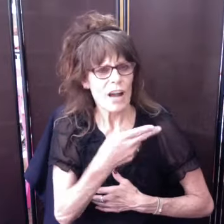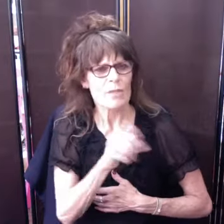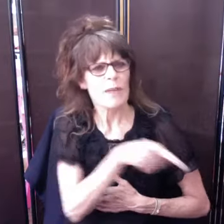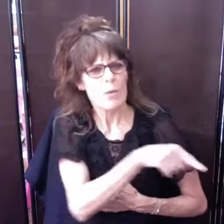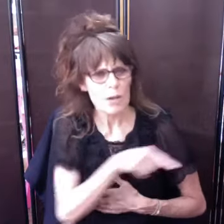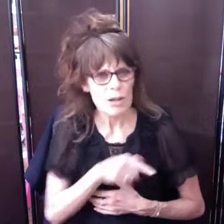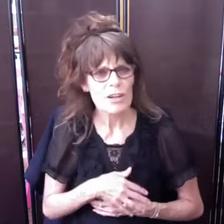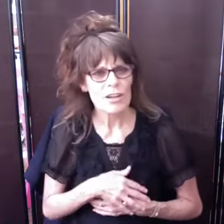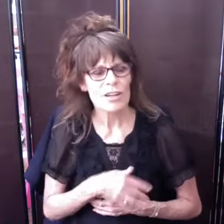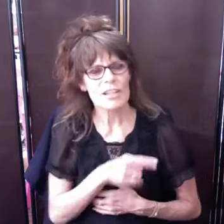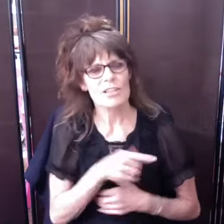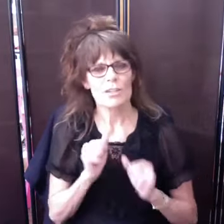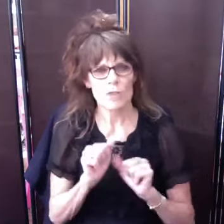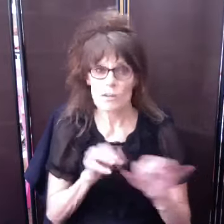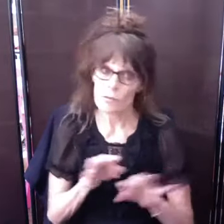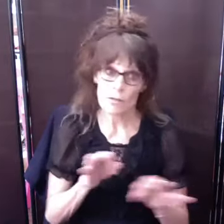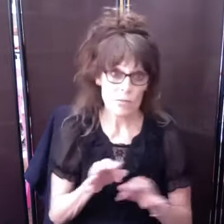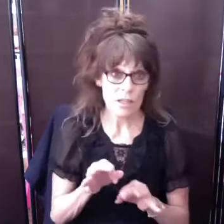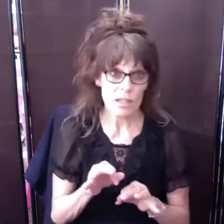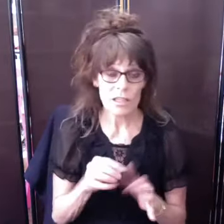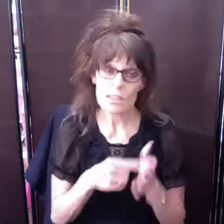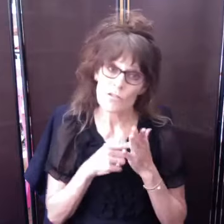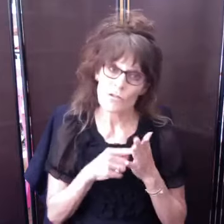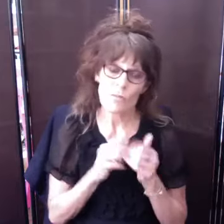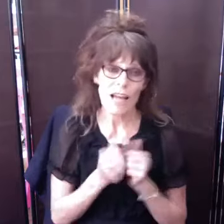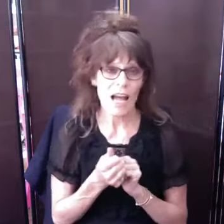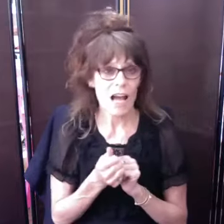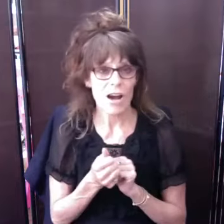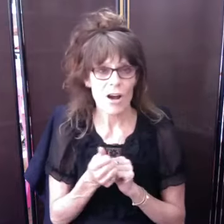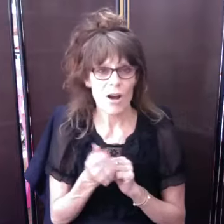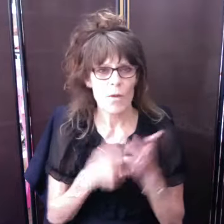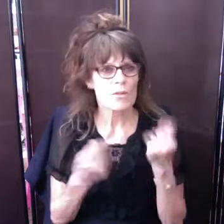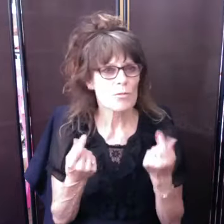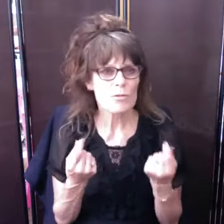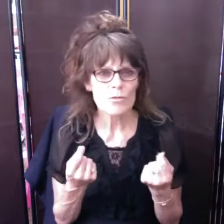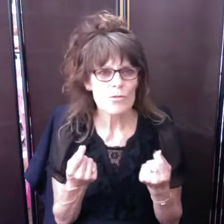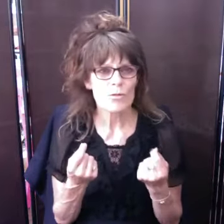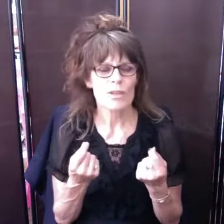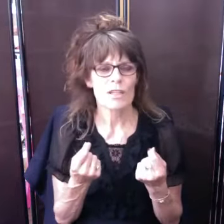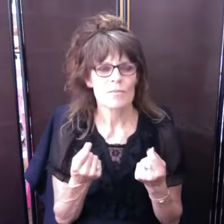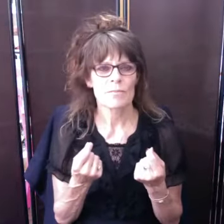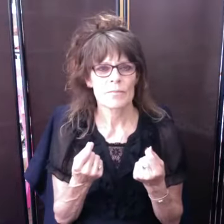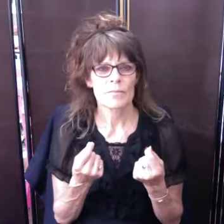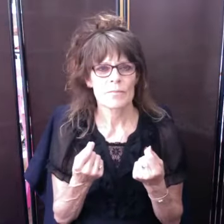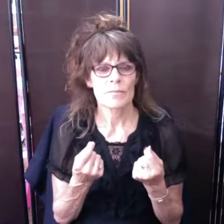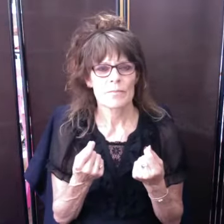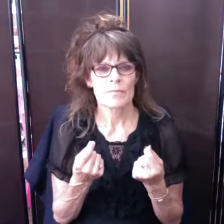she tried to explain that and show me by the things that they were doing in her building. And you know, her eyes would sparkle when